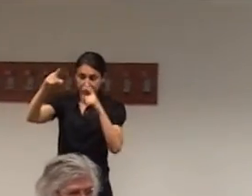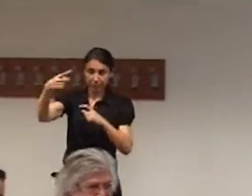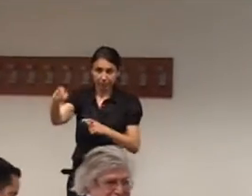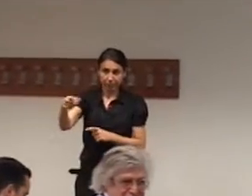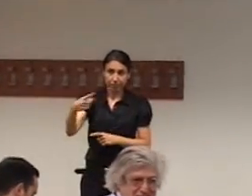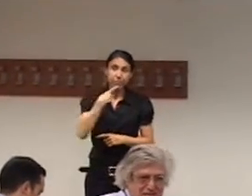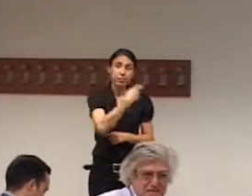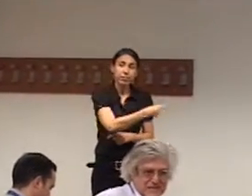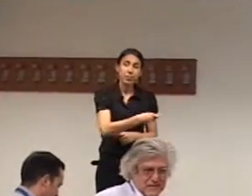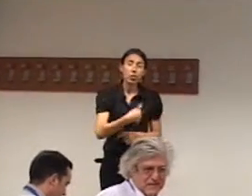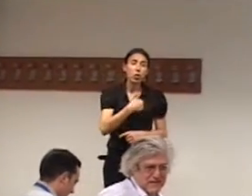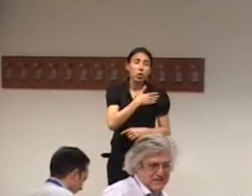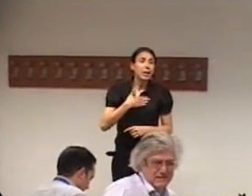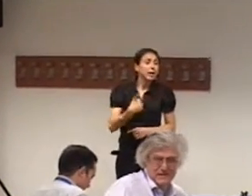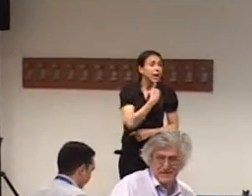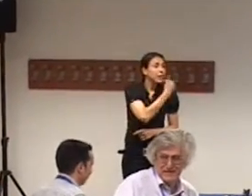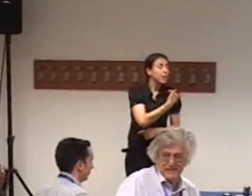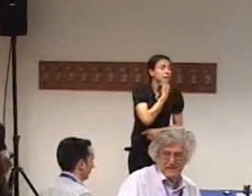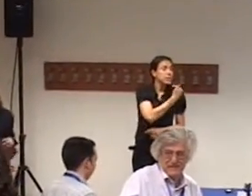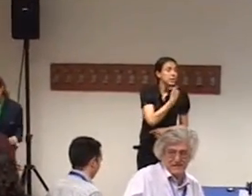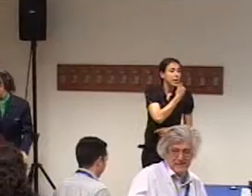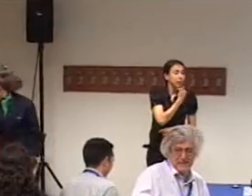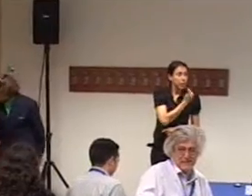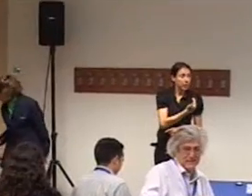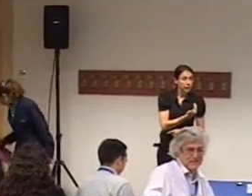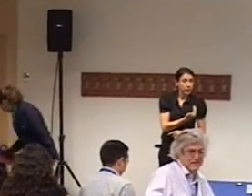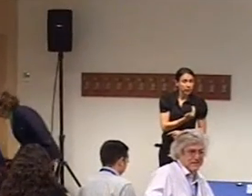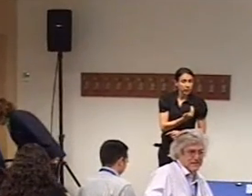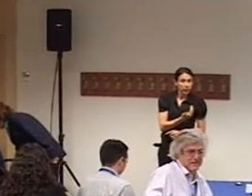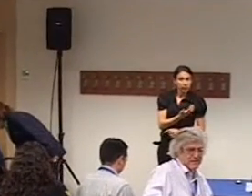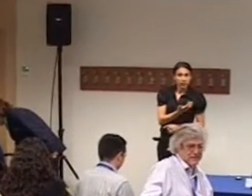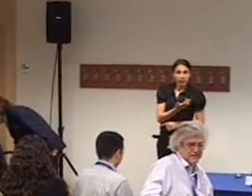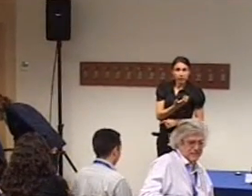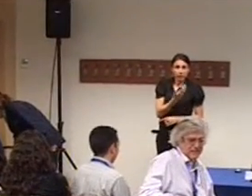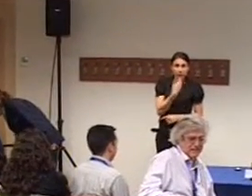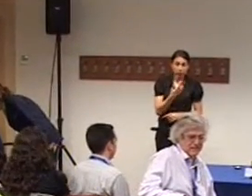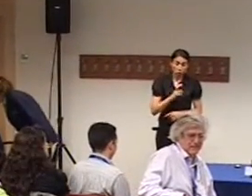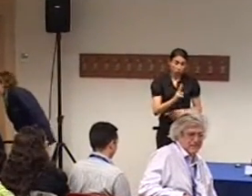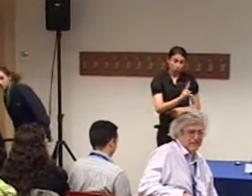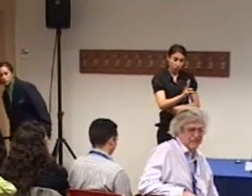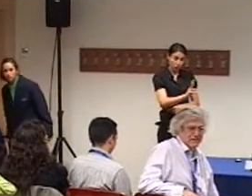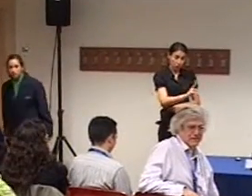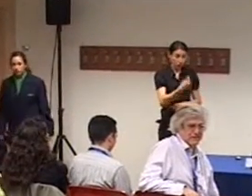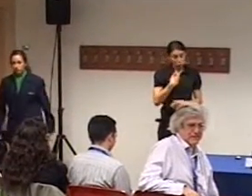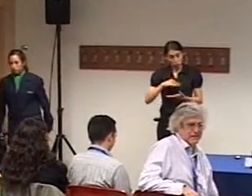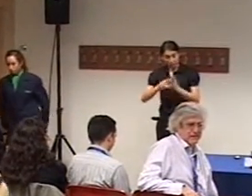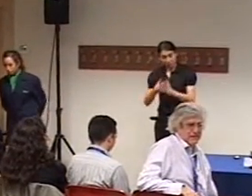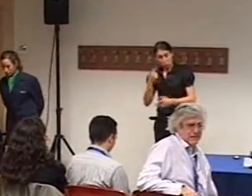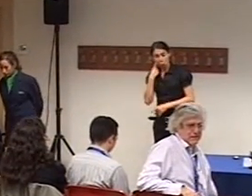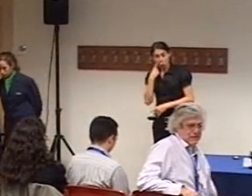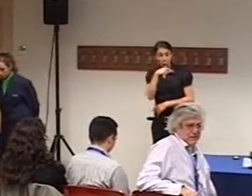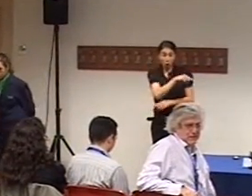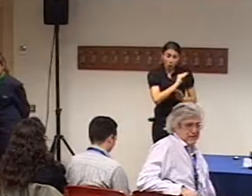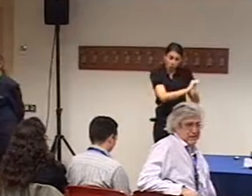for a microphone. I wanted to know whether Well, it would appear that the advantage